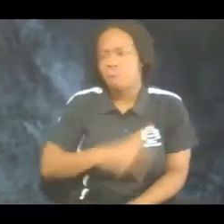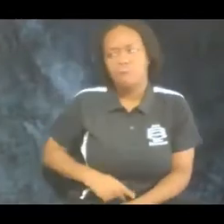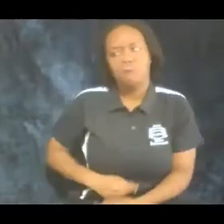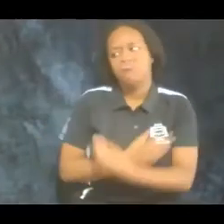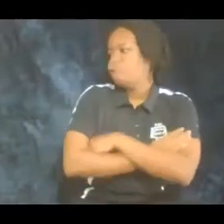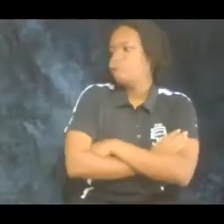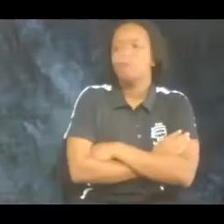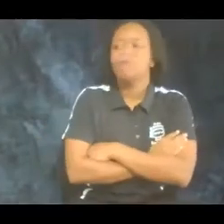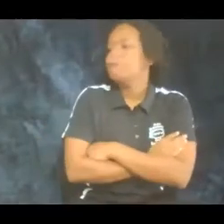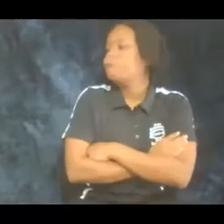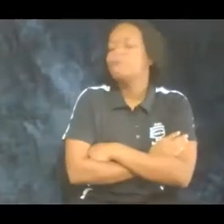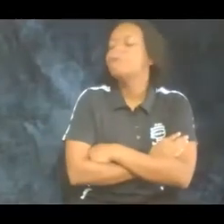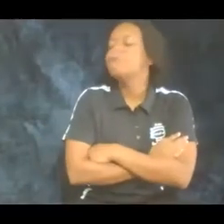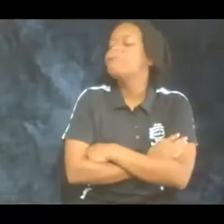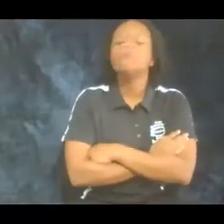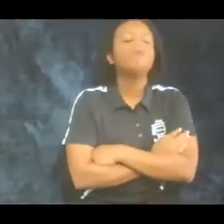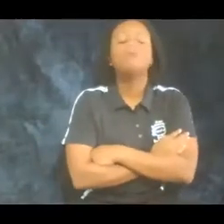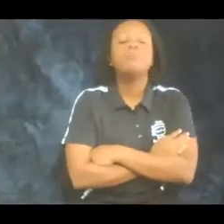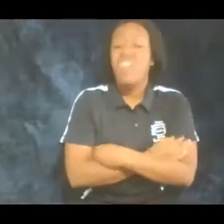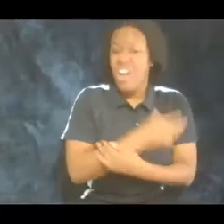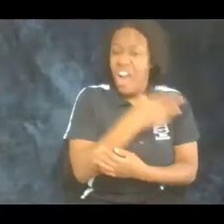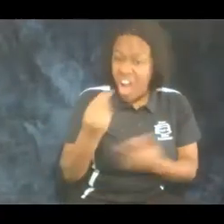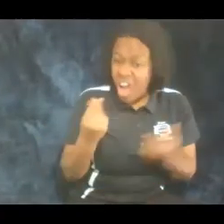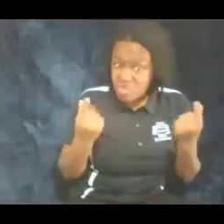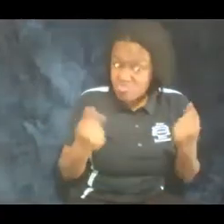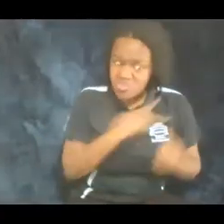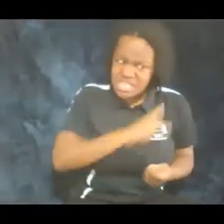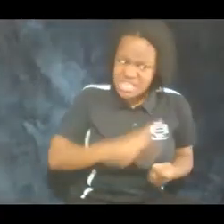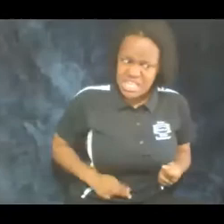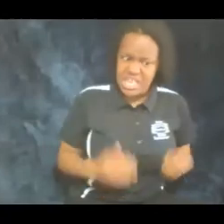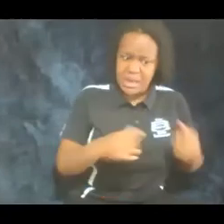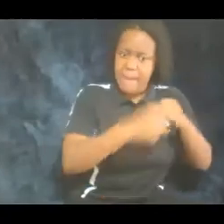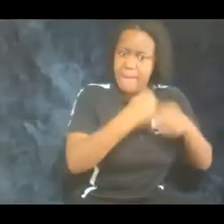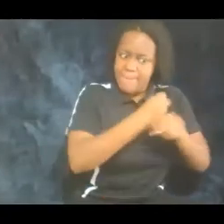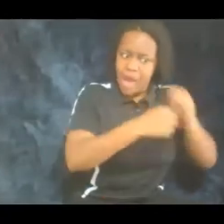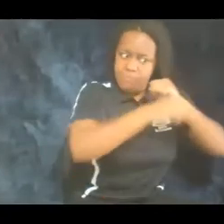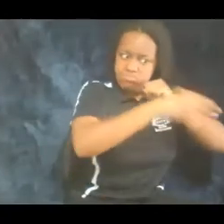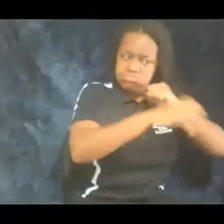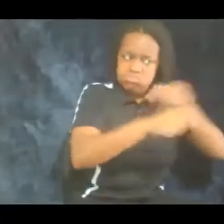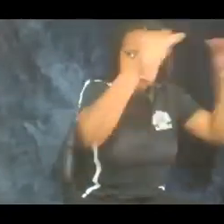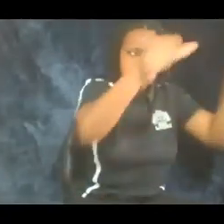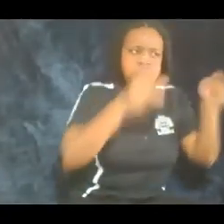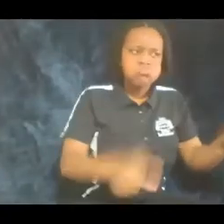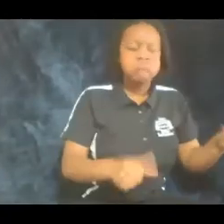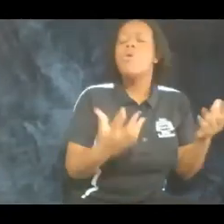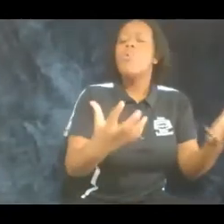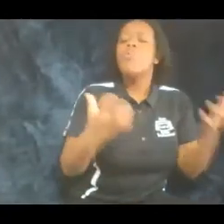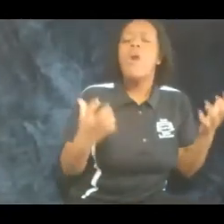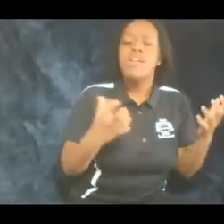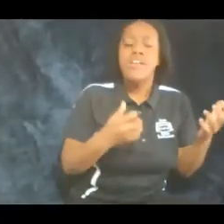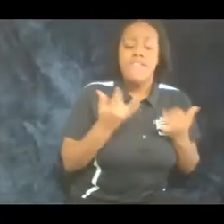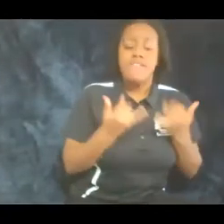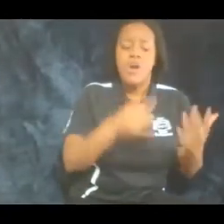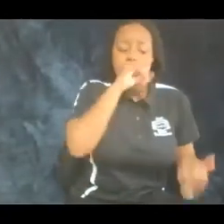up an advertisement in the Targonia Times. "Wanted, fire-breathing dragon. Applicants must be able to